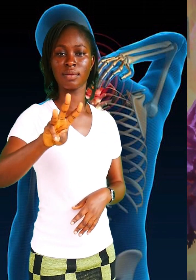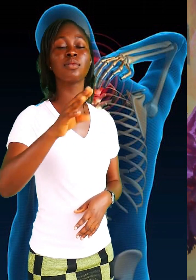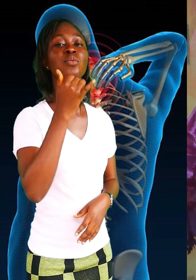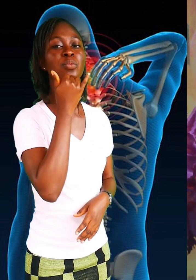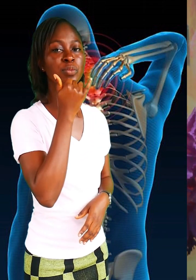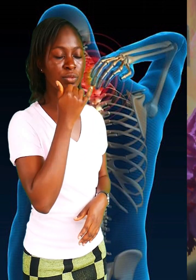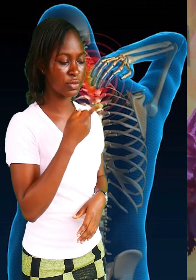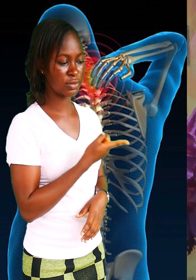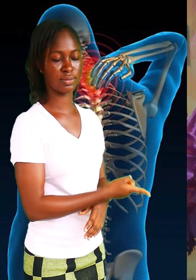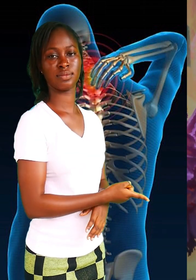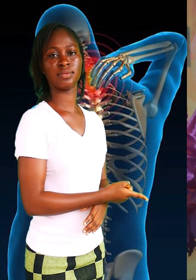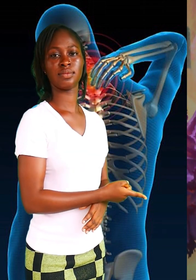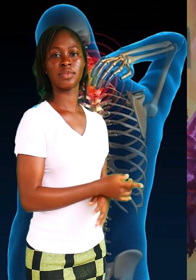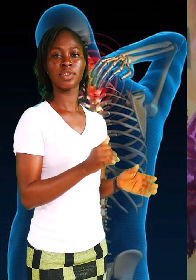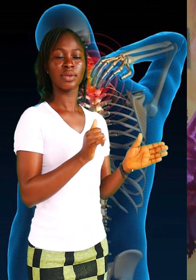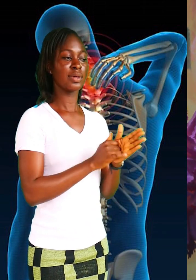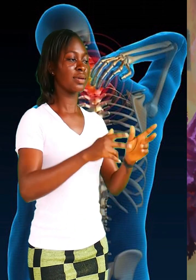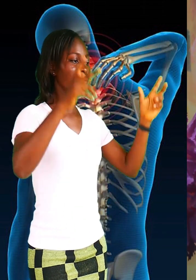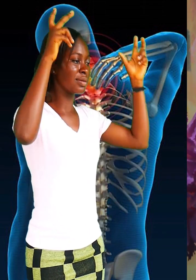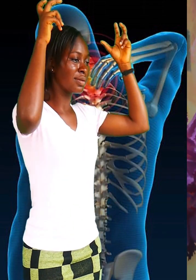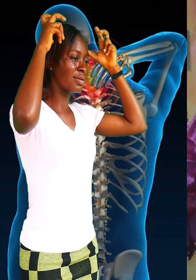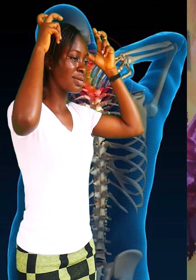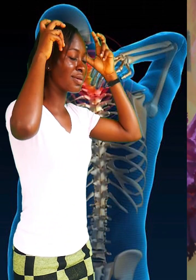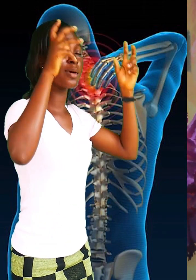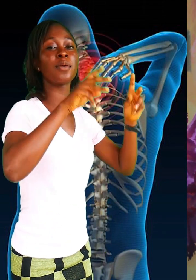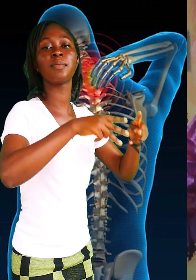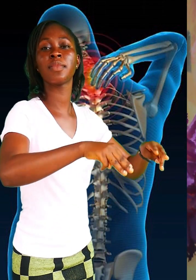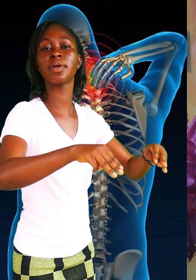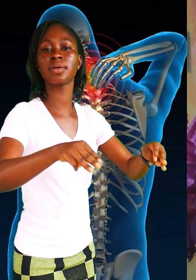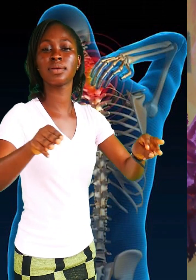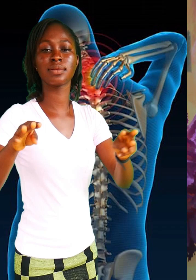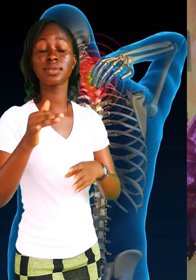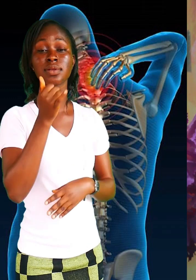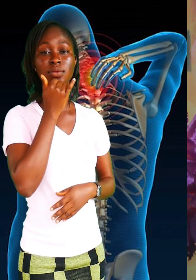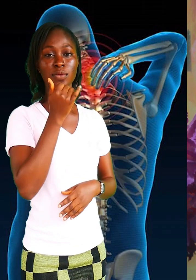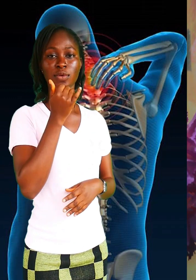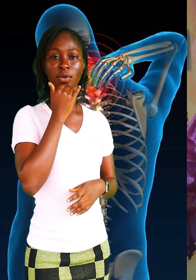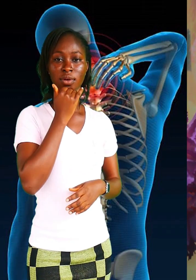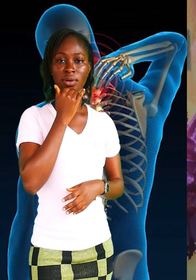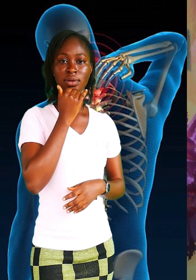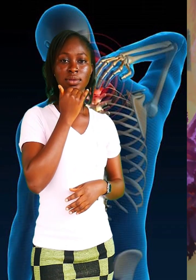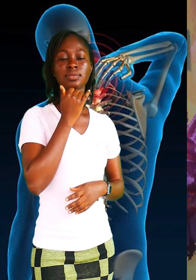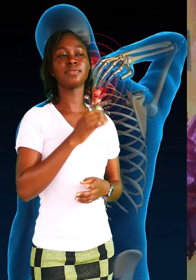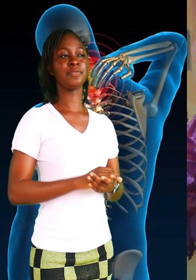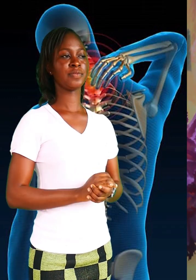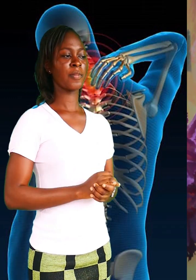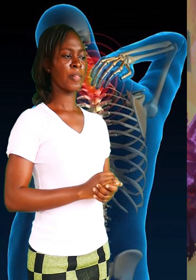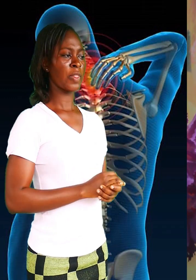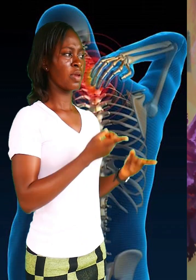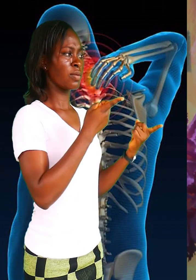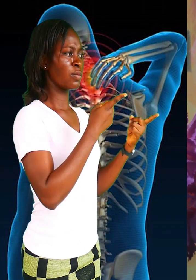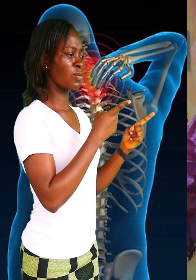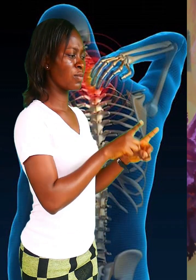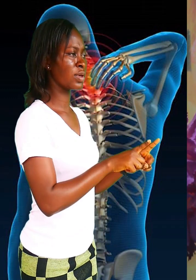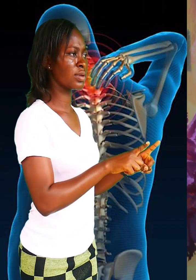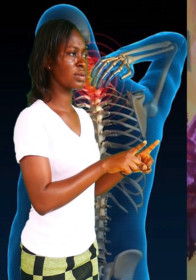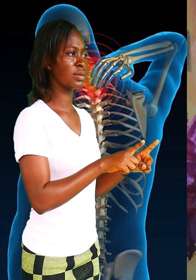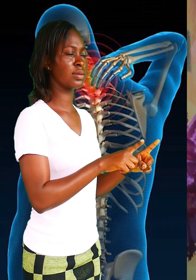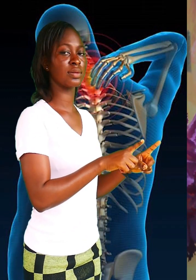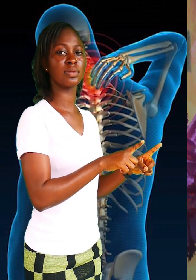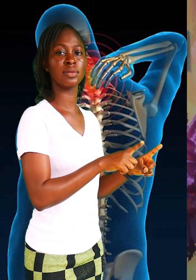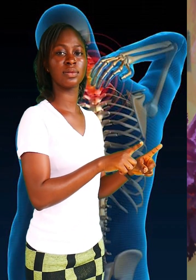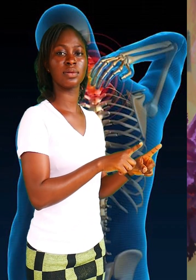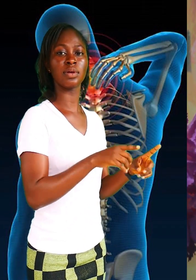no de omo so adi kini no e obi ejuma de na so se o de bank mo de pan so de a emwa enu